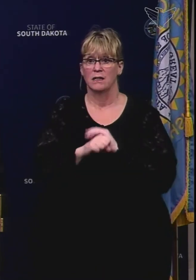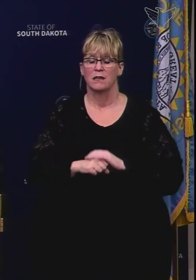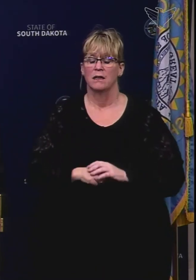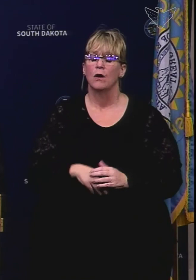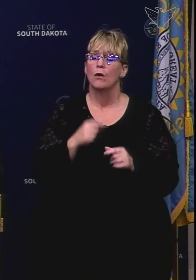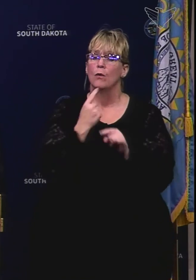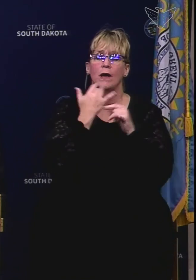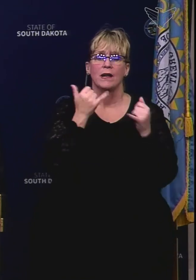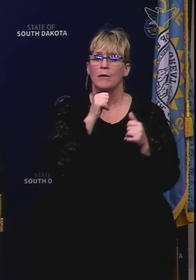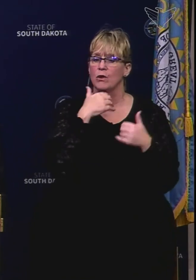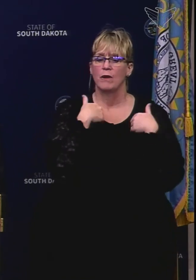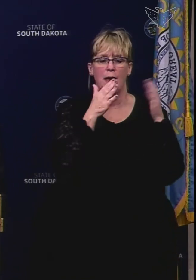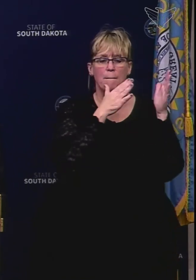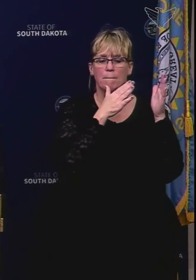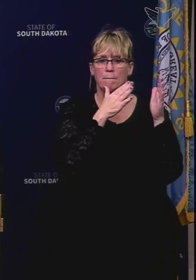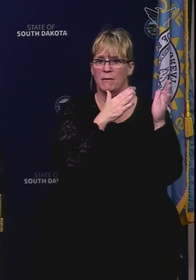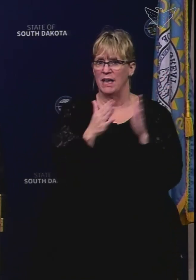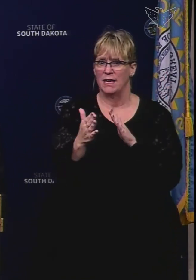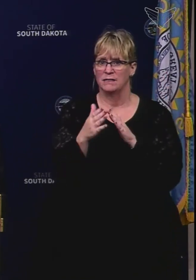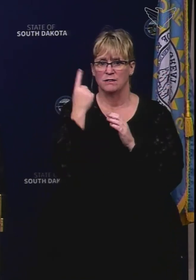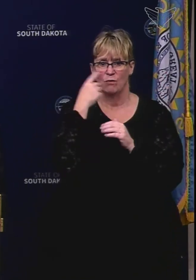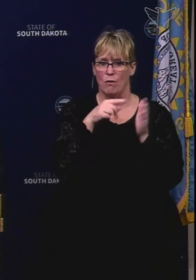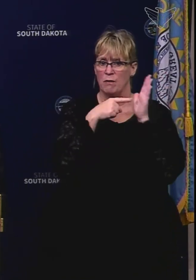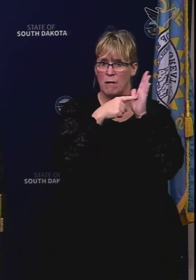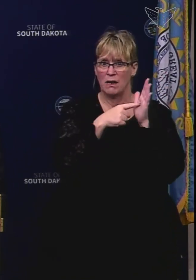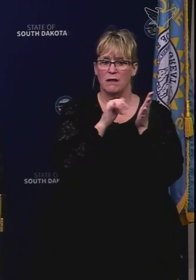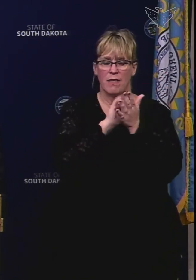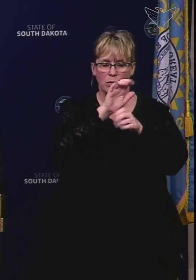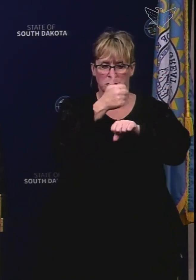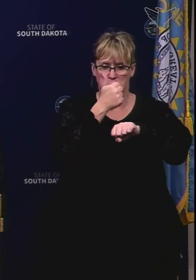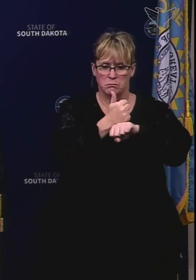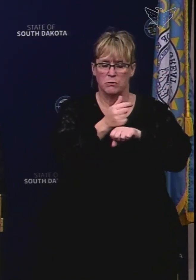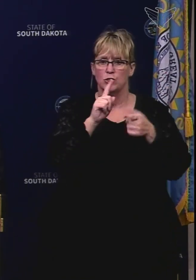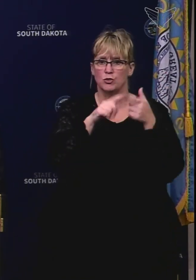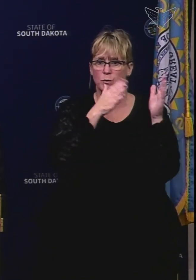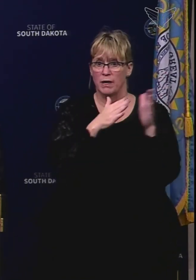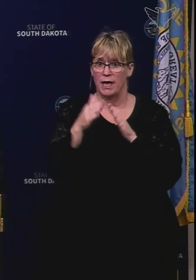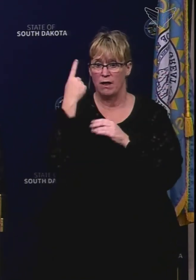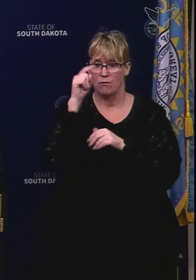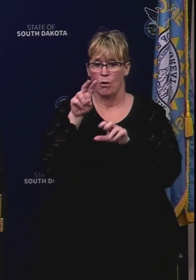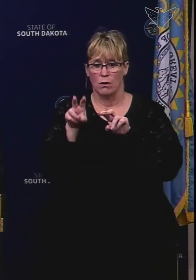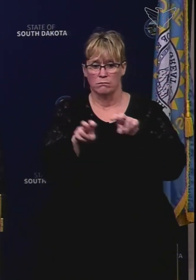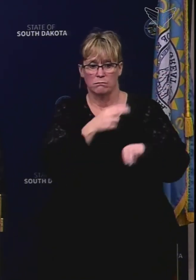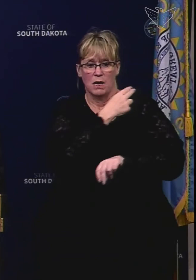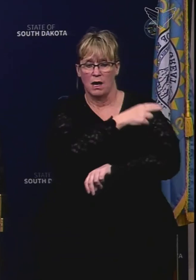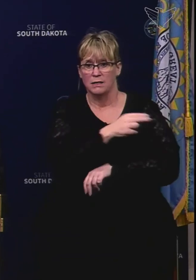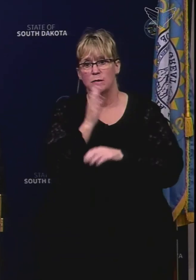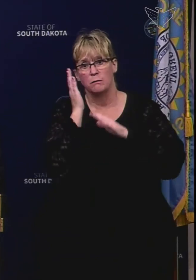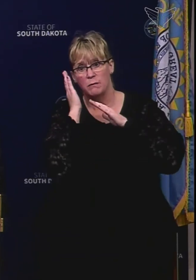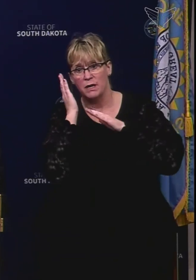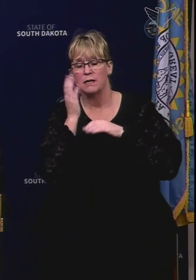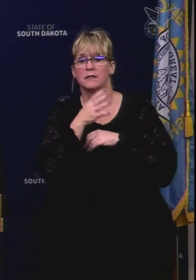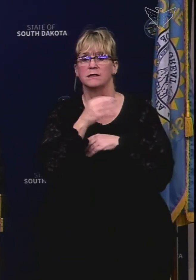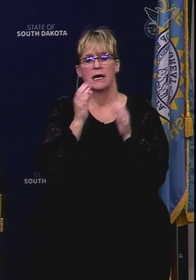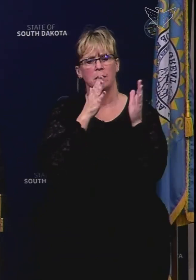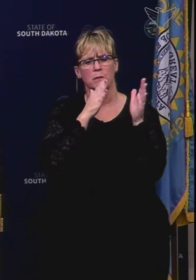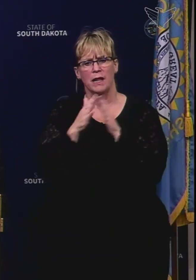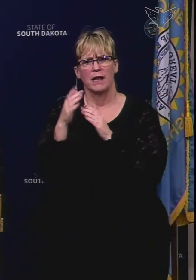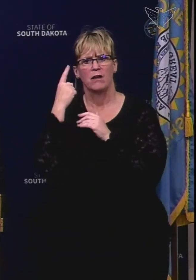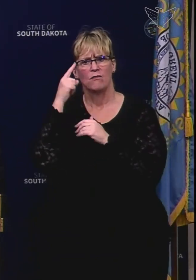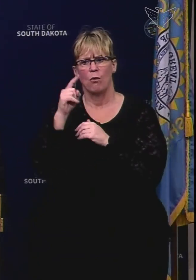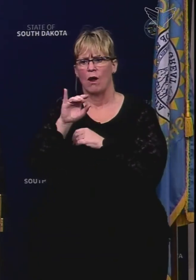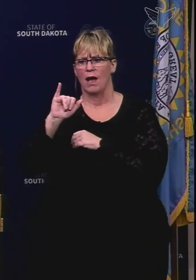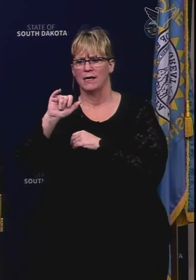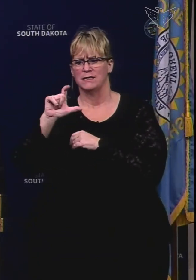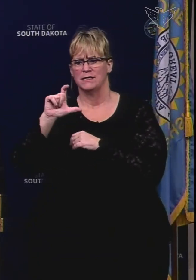have plans right now to redo the modeling. The modeling was put in place in order to plan for hospital beds and for planning for